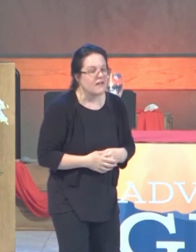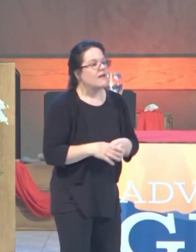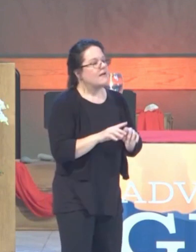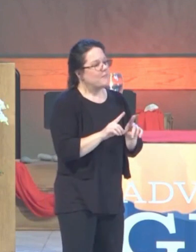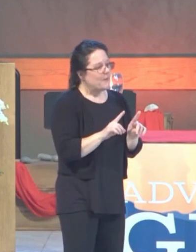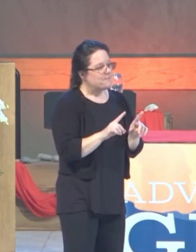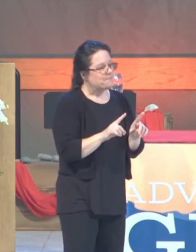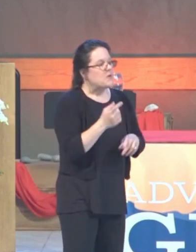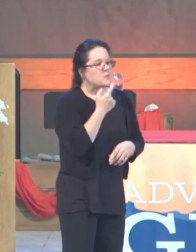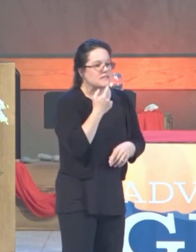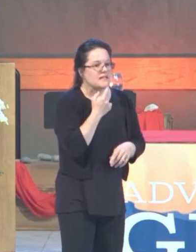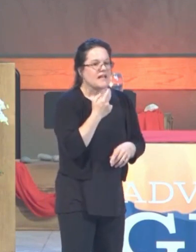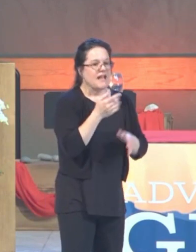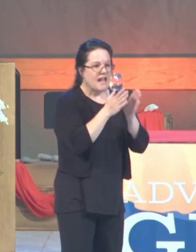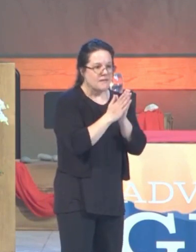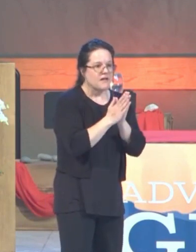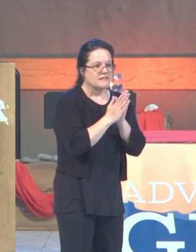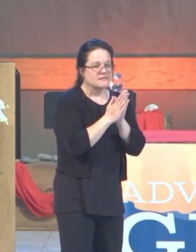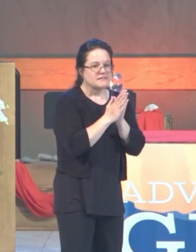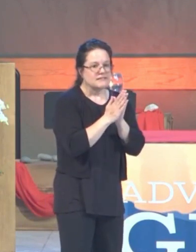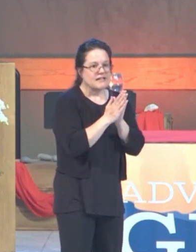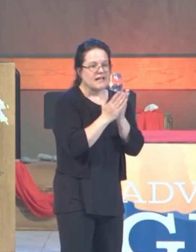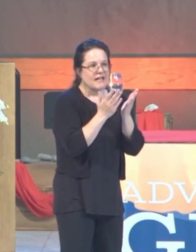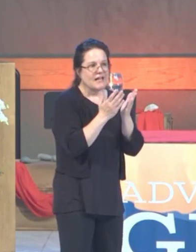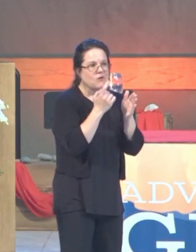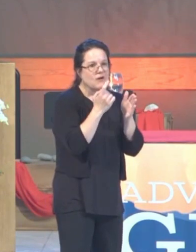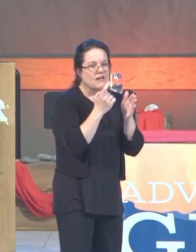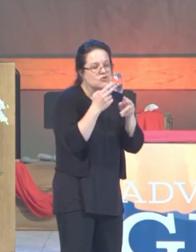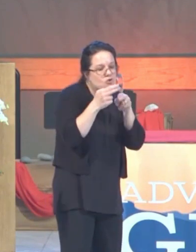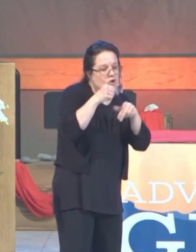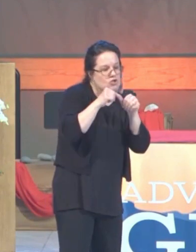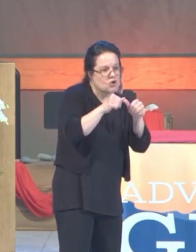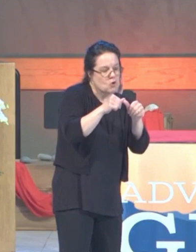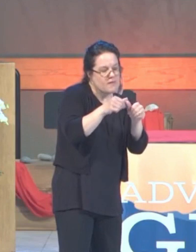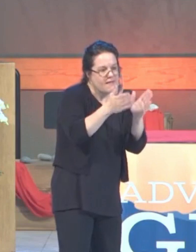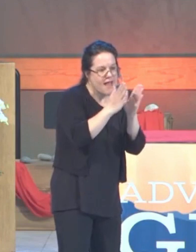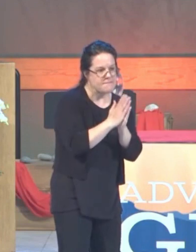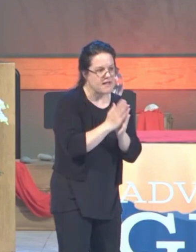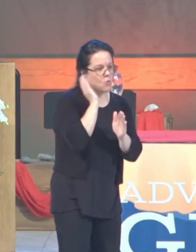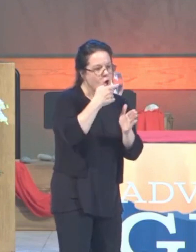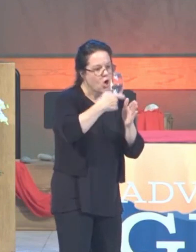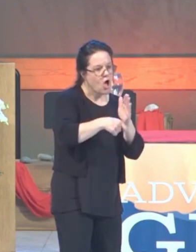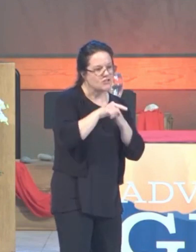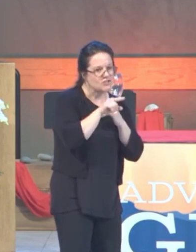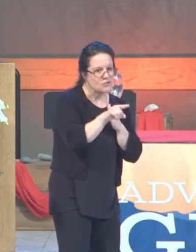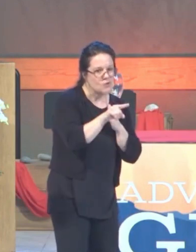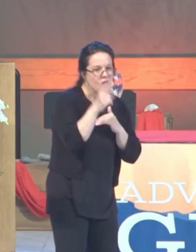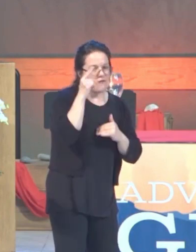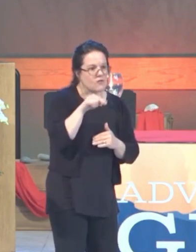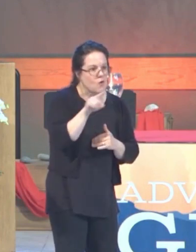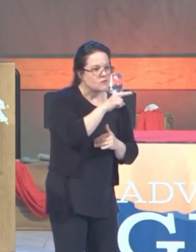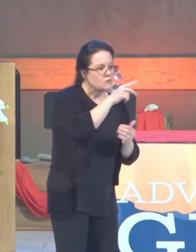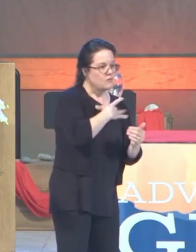man that attends this Mass, you know, we say amen should cost you. I don't know what to say. In the short term, the amen with all this dancing nonsense. Those of you who